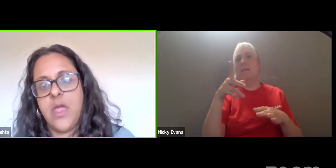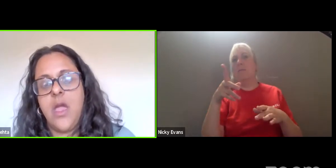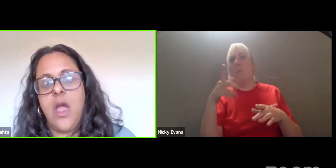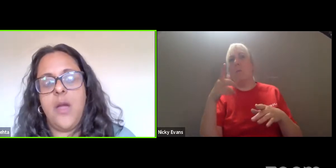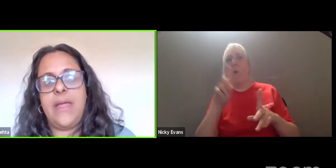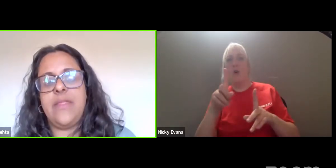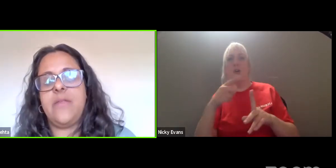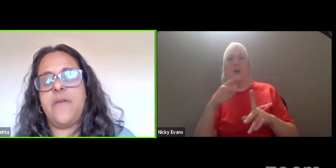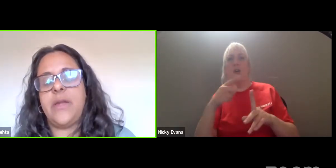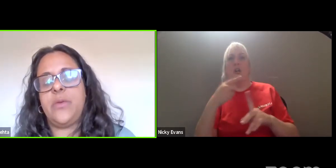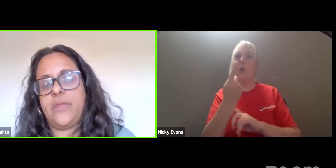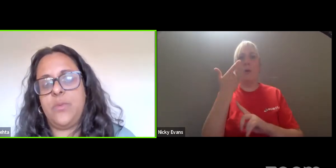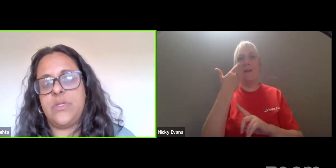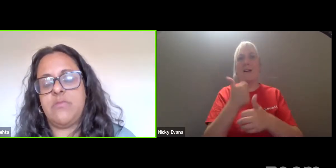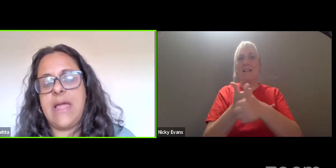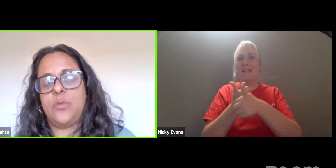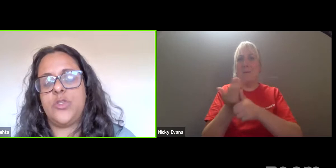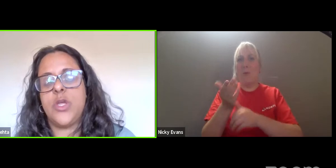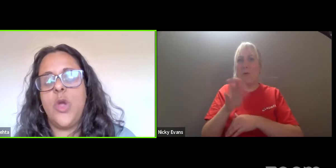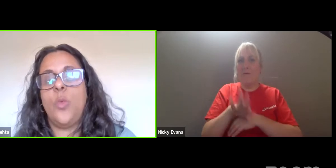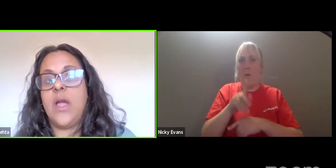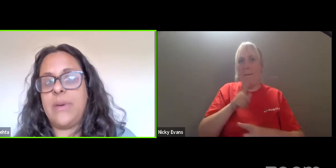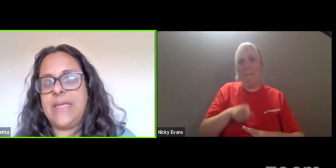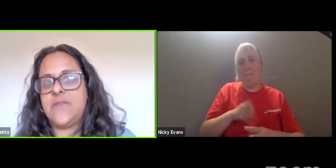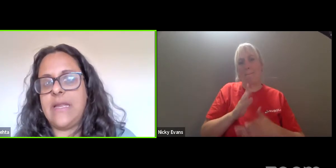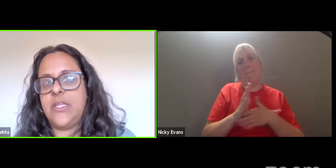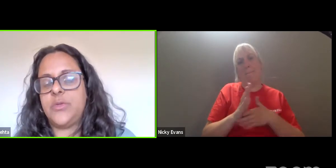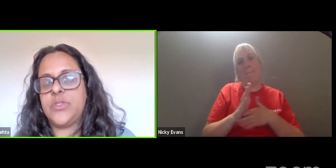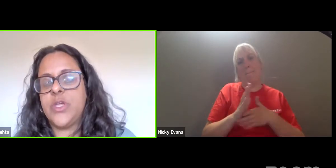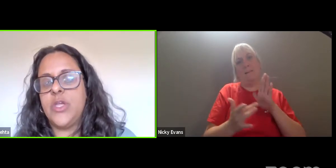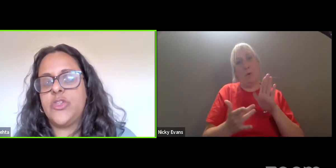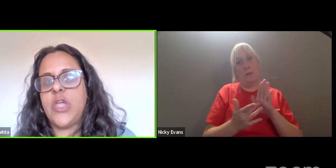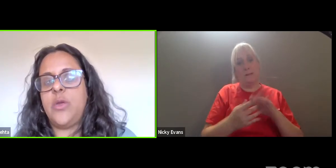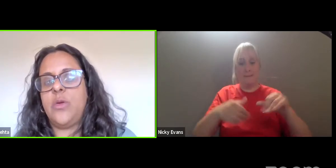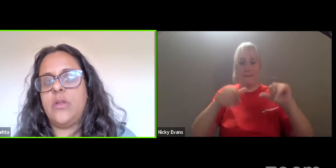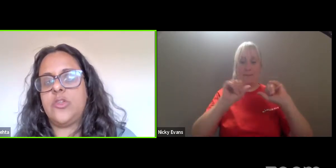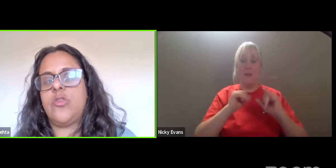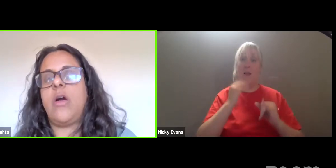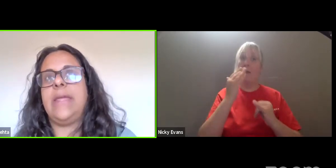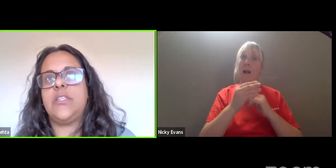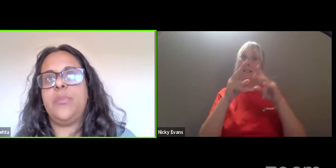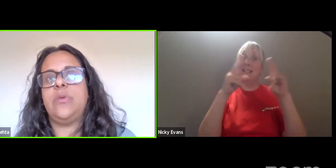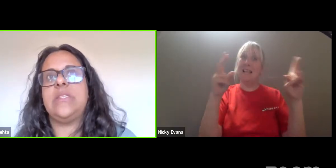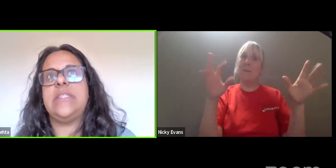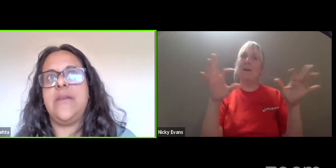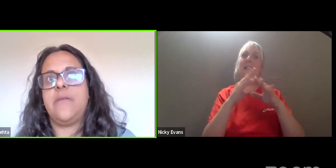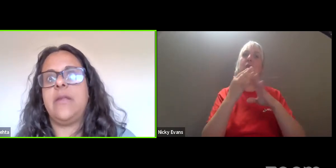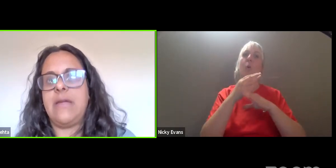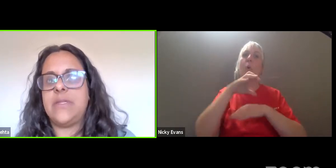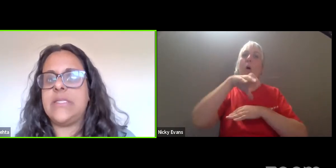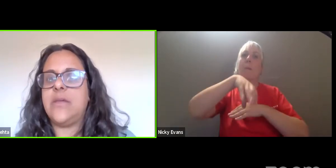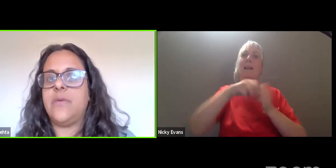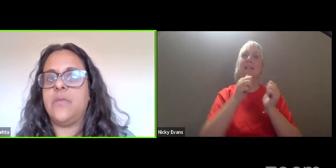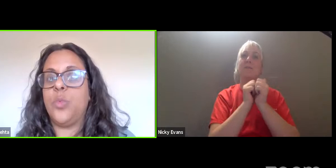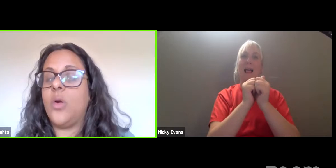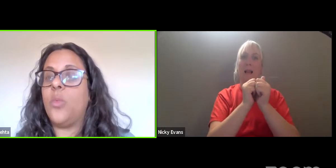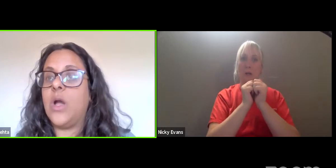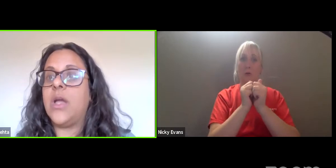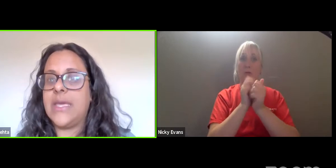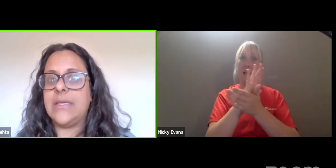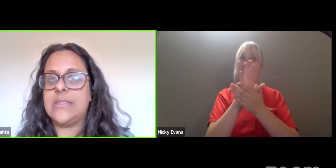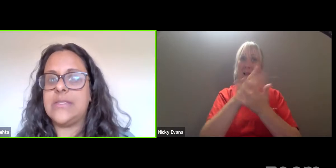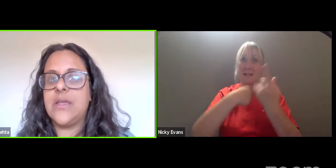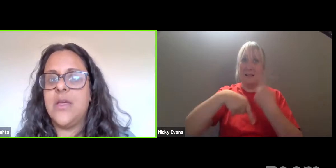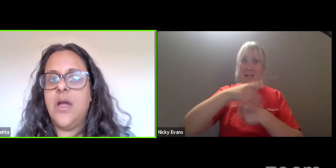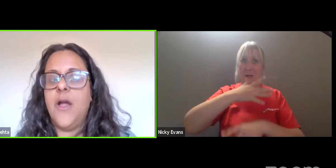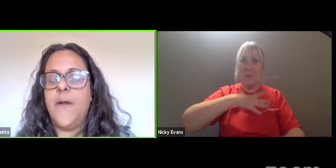supportive. And then the final theme was around workplace values. So trying to build a different narrative of what